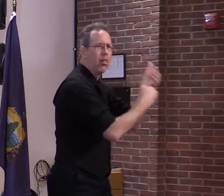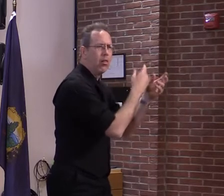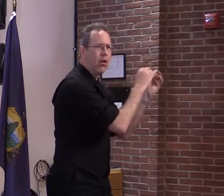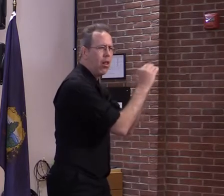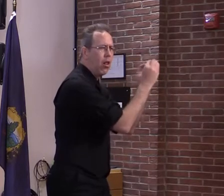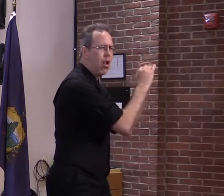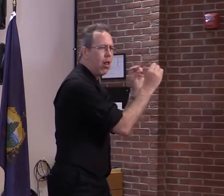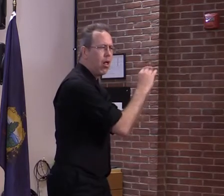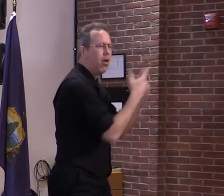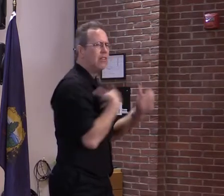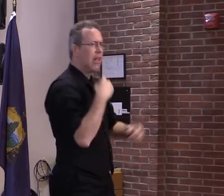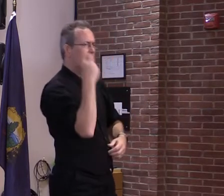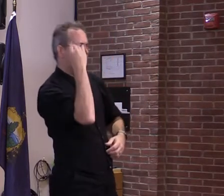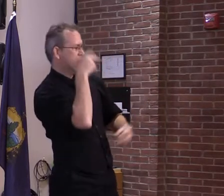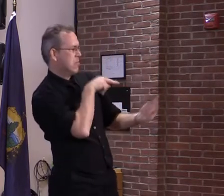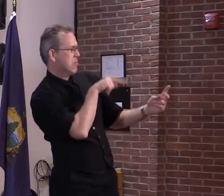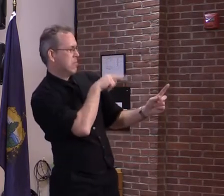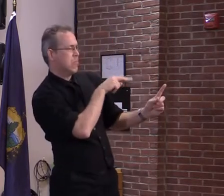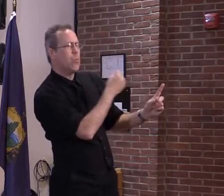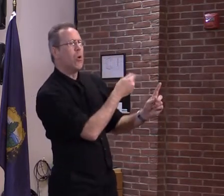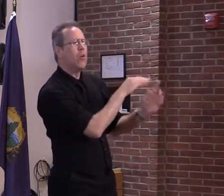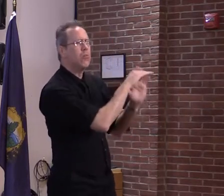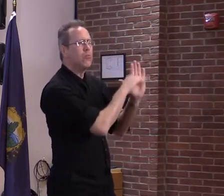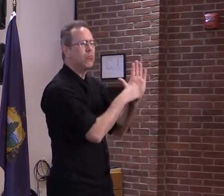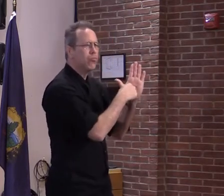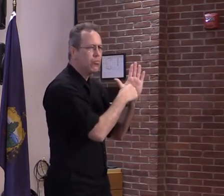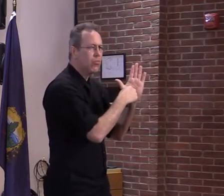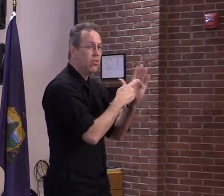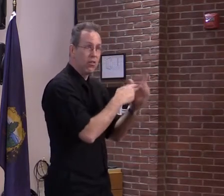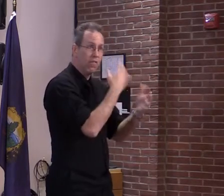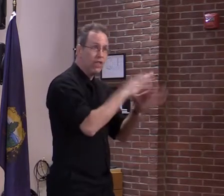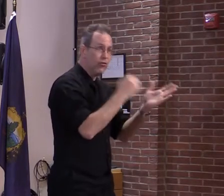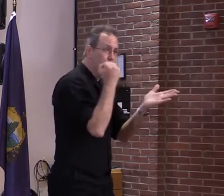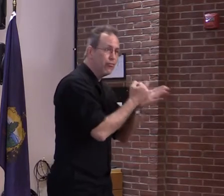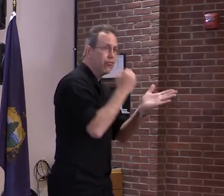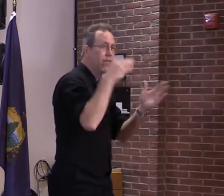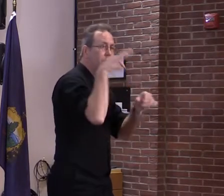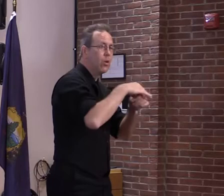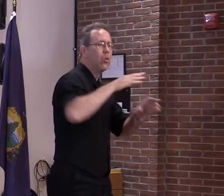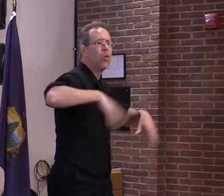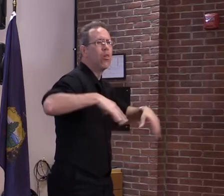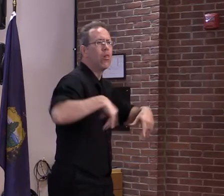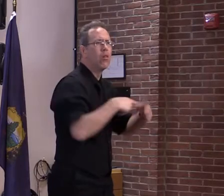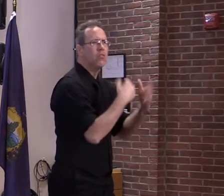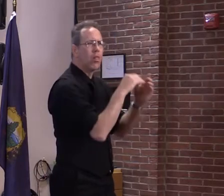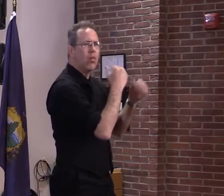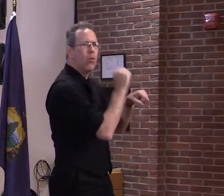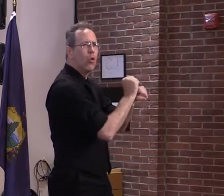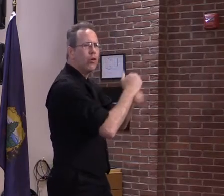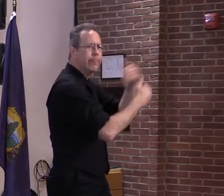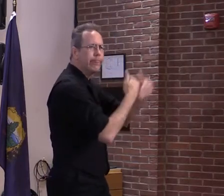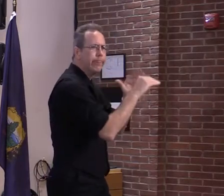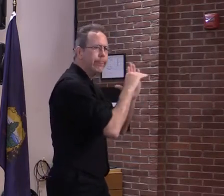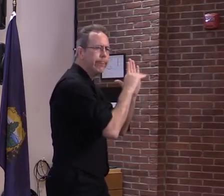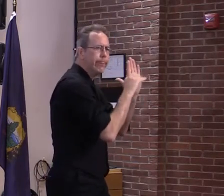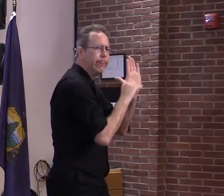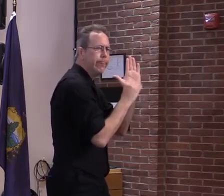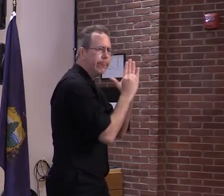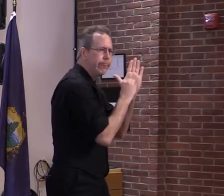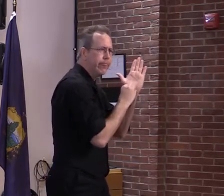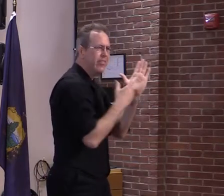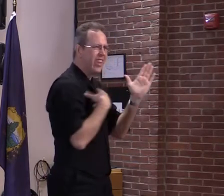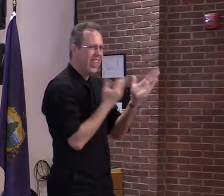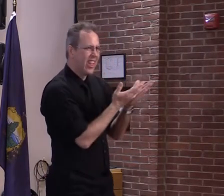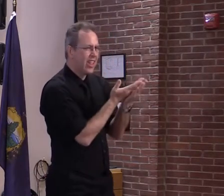things, so nothing should be considered final by any means. There is a significant amount of overlap.